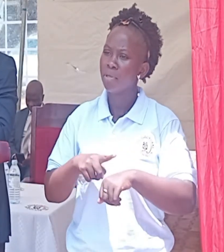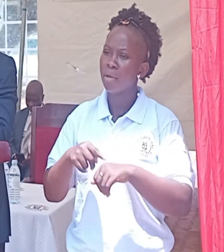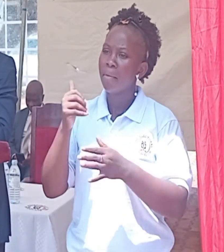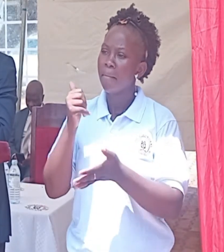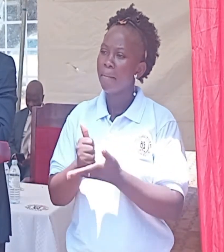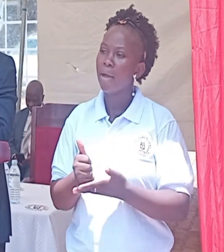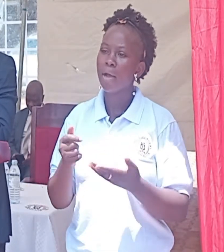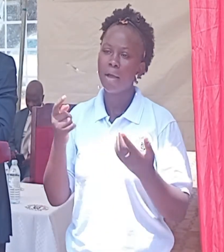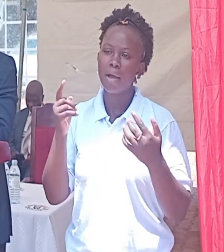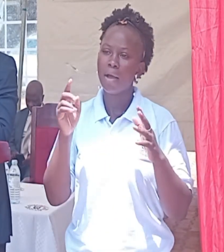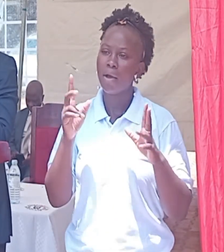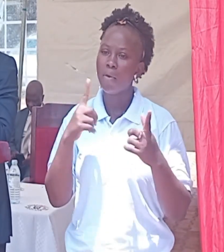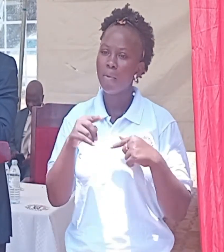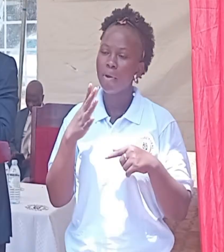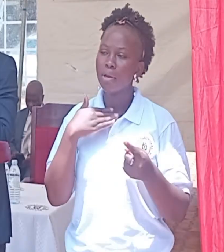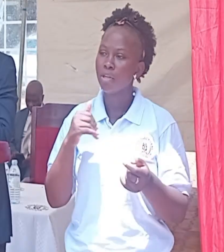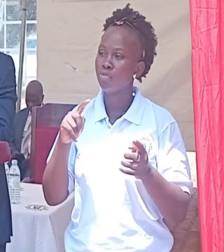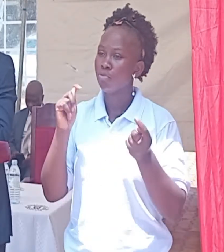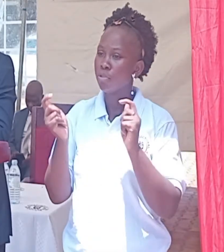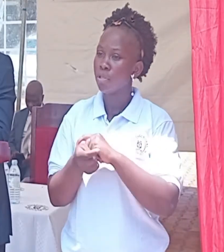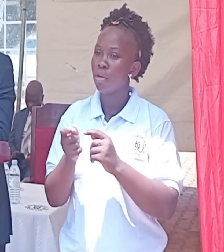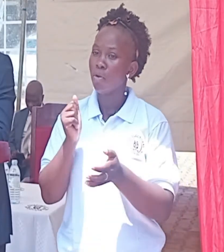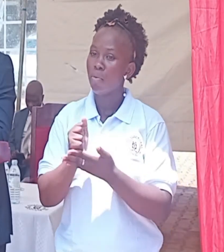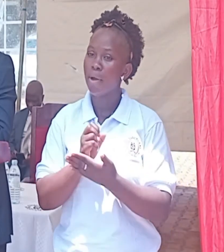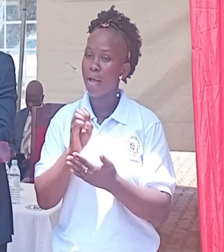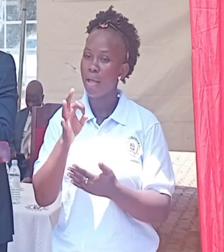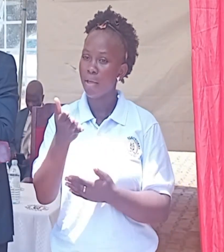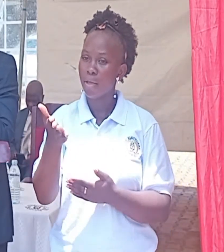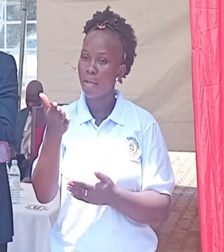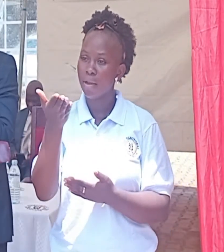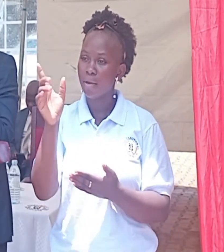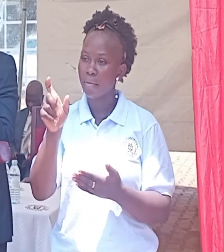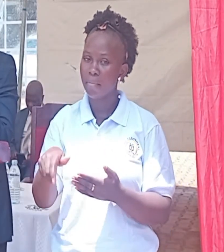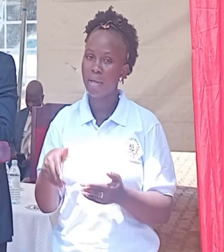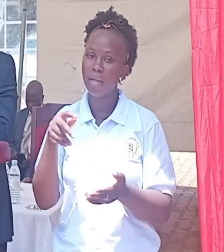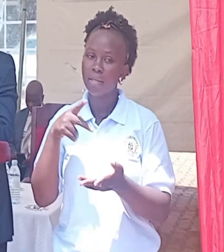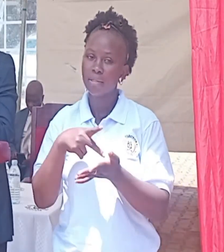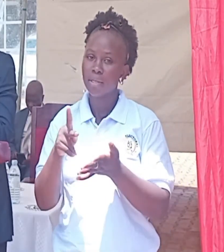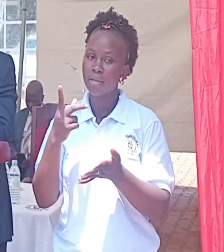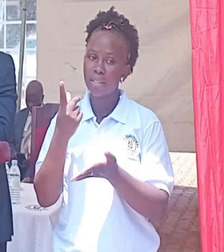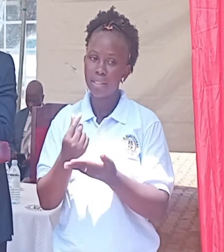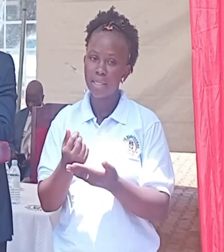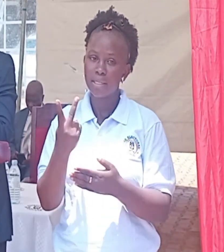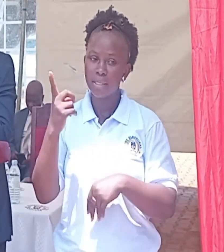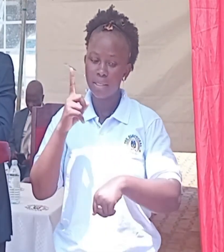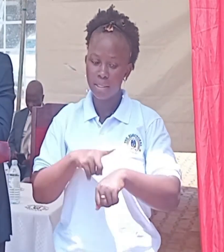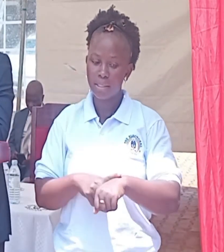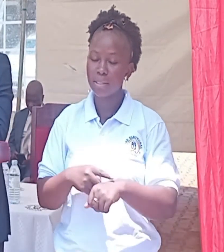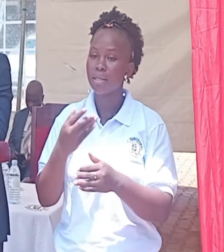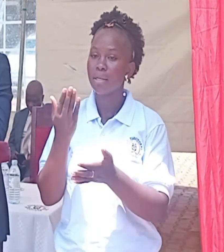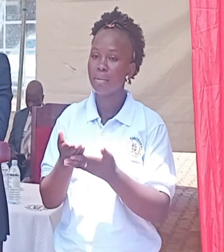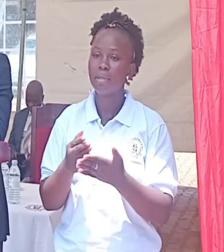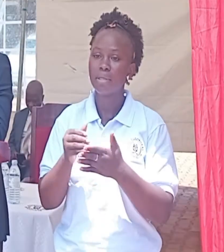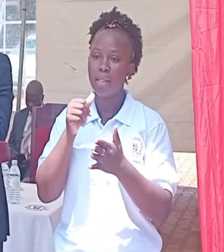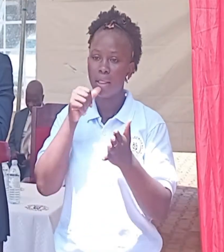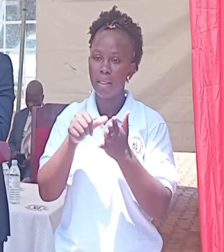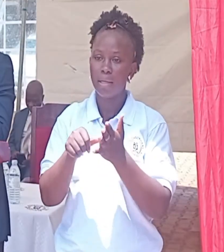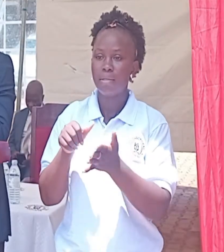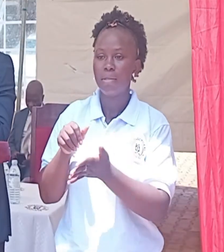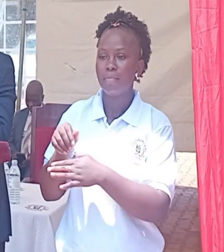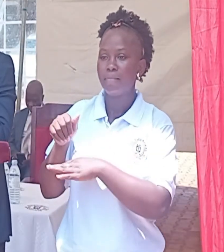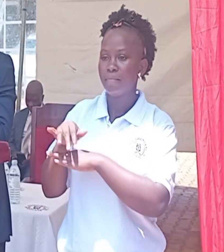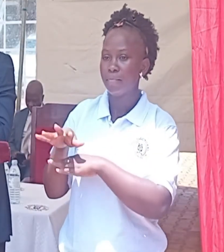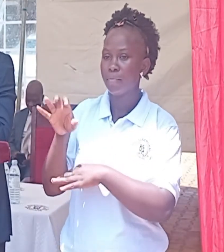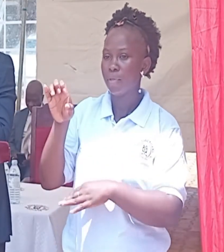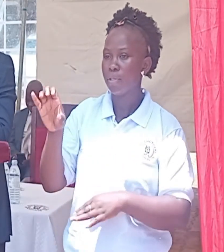tulina okukitereezaamuko, era bw'abaawo omuntu yenna eyasasula ssente emirundi 2 atuwandiikire